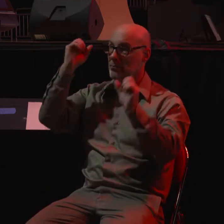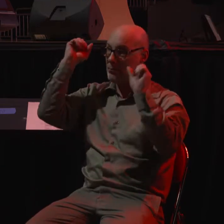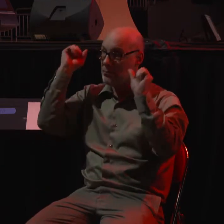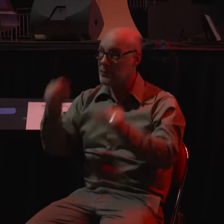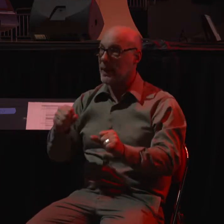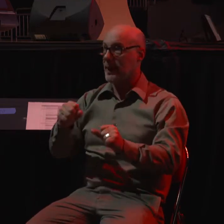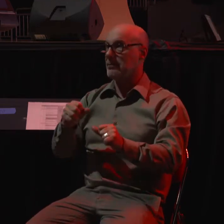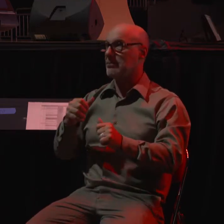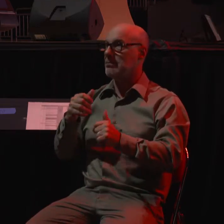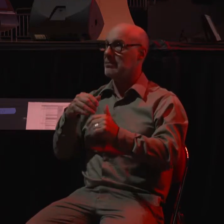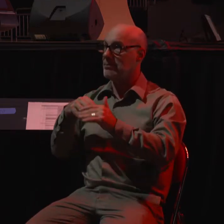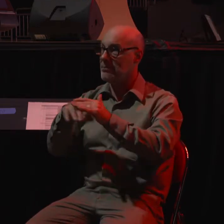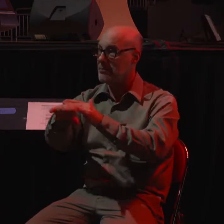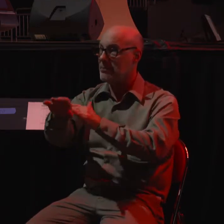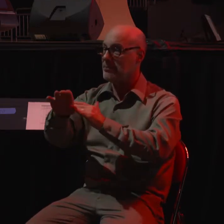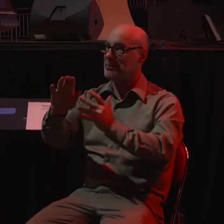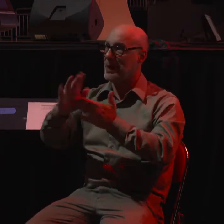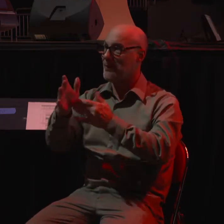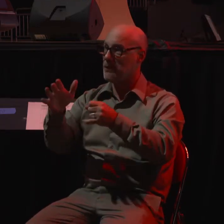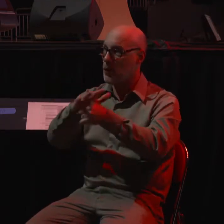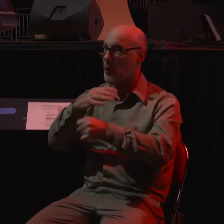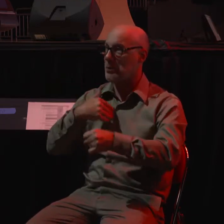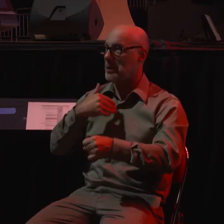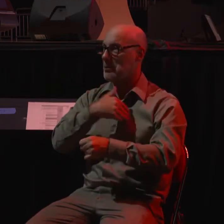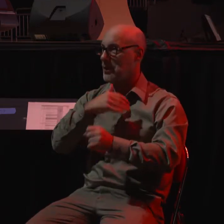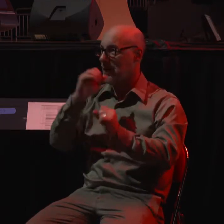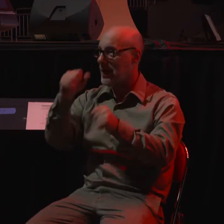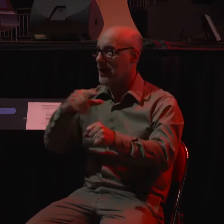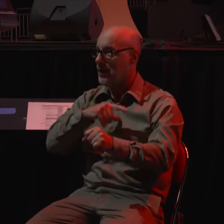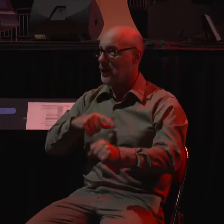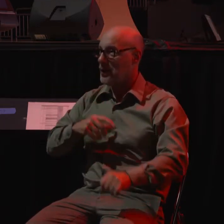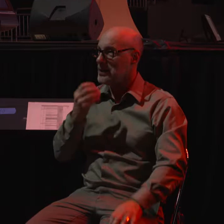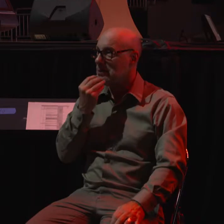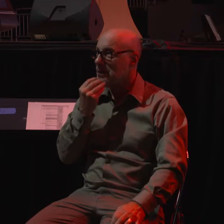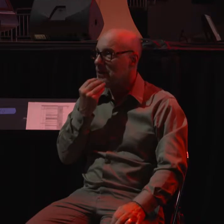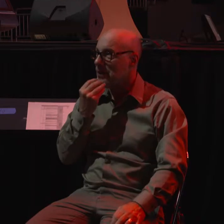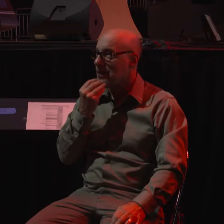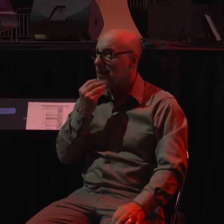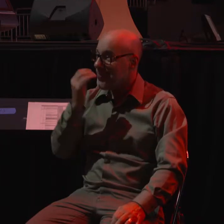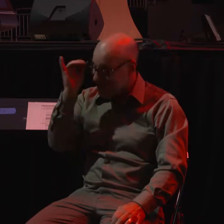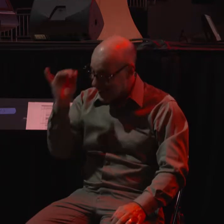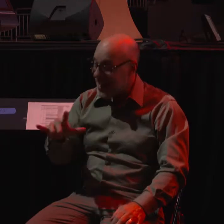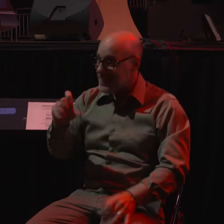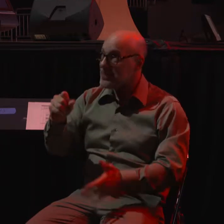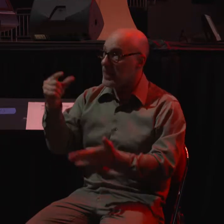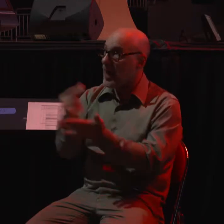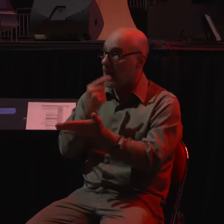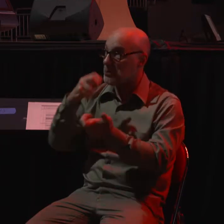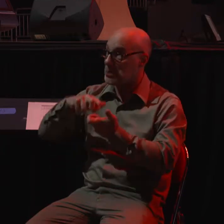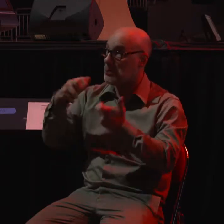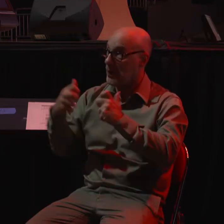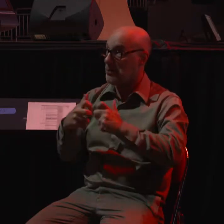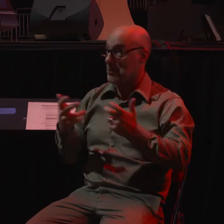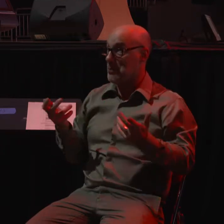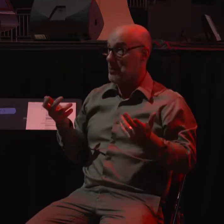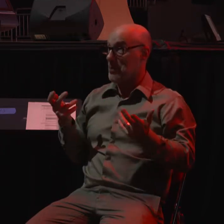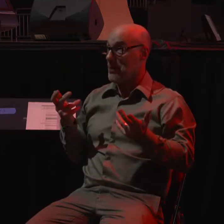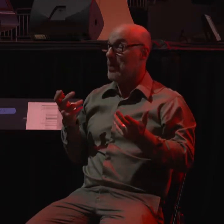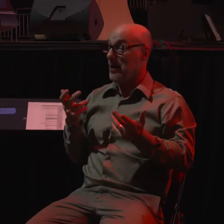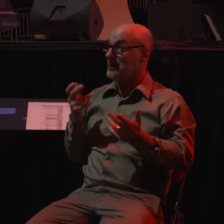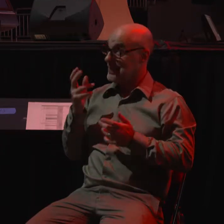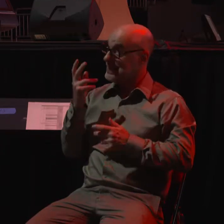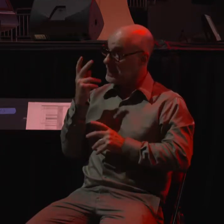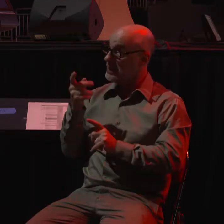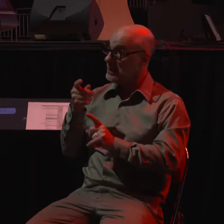caste. And that is that is clearly a gospel issue. If you haven't realized it by now, these are